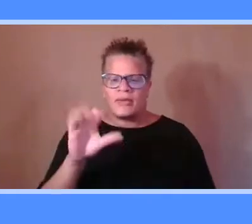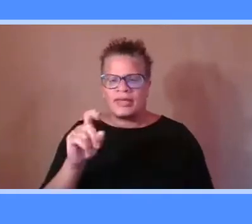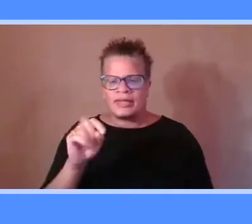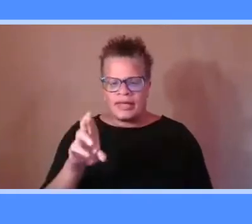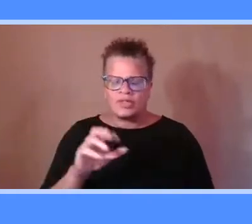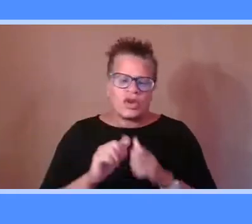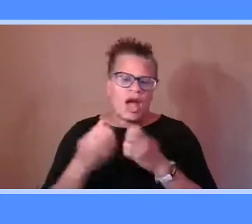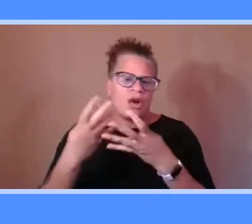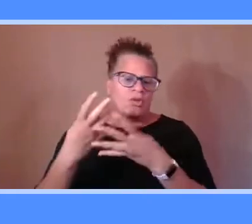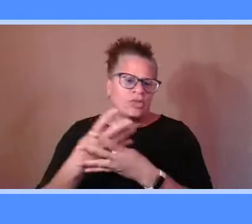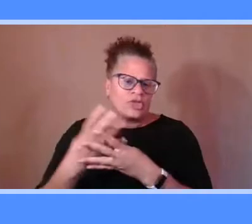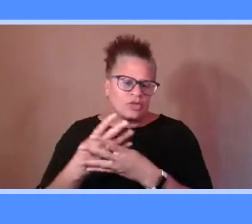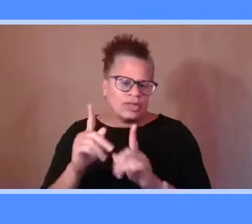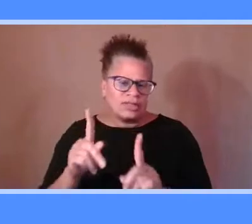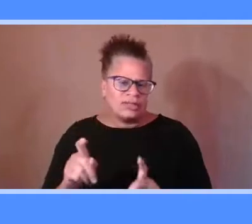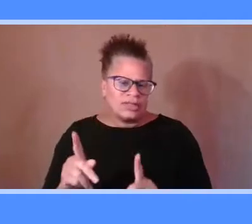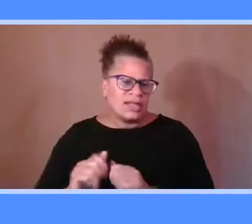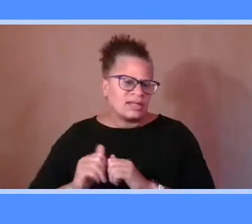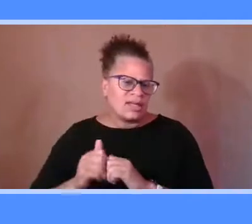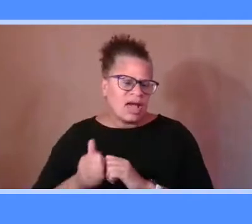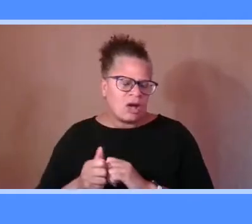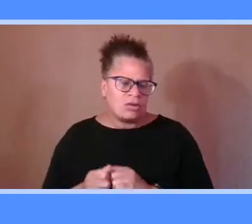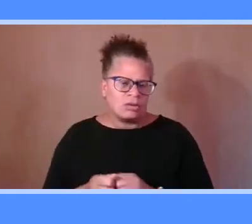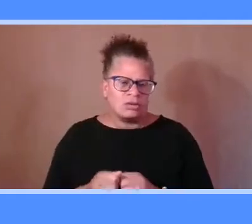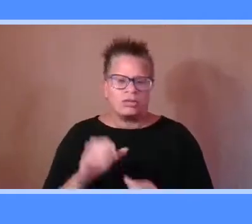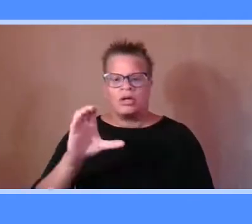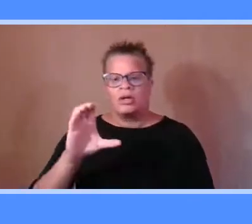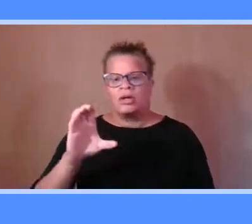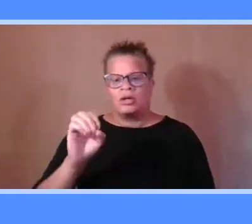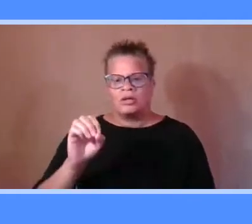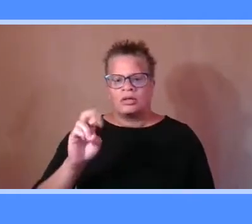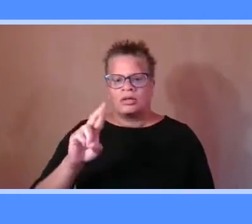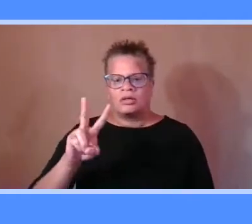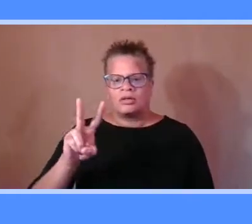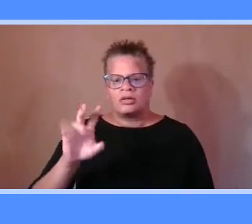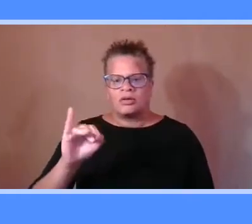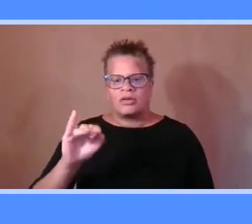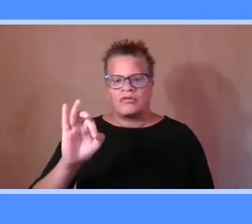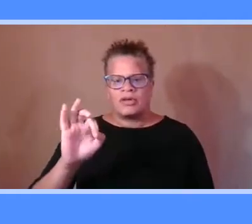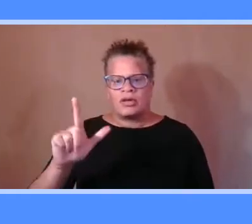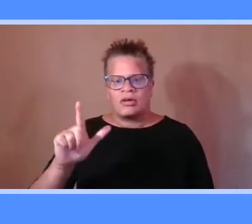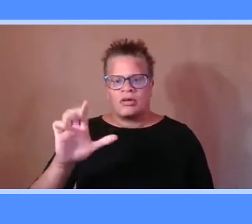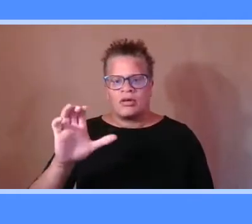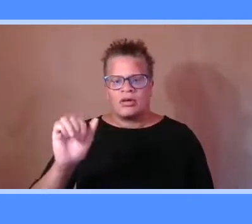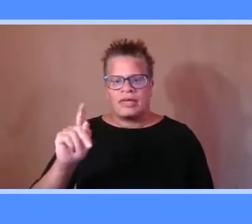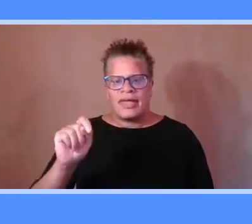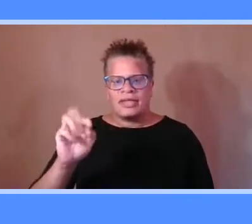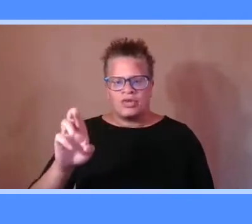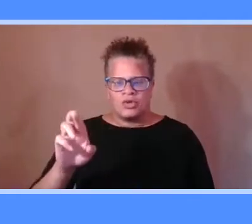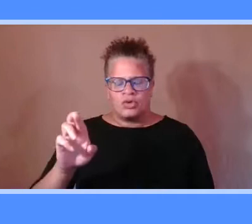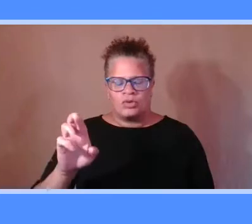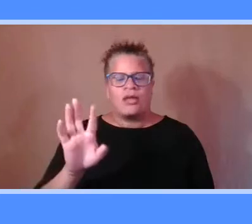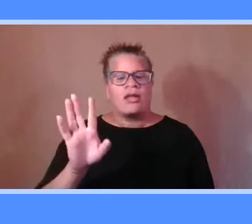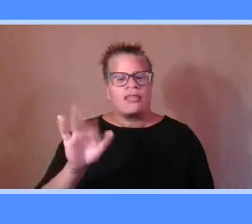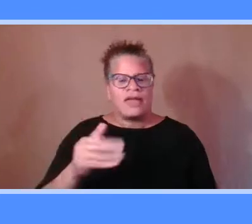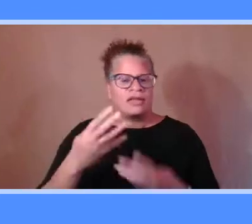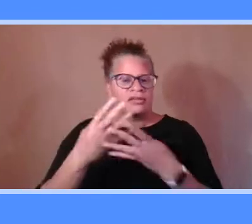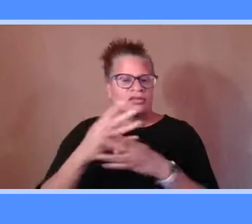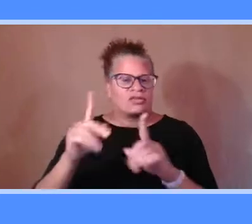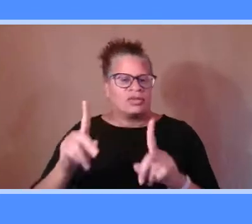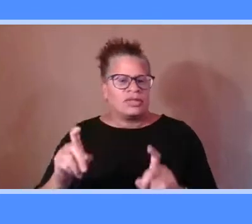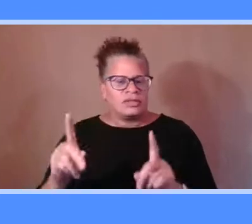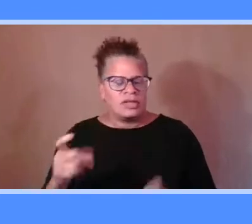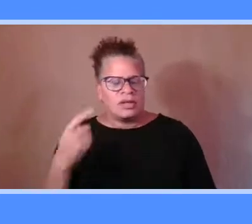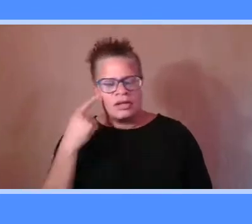cancers and how they're screened. We'll start with cervical cancer. So this is obviously a screening test